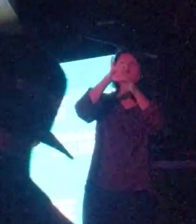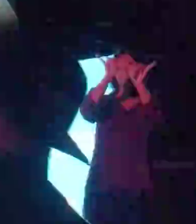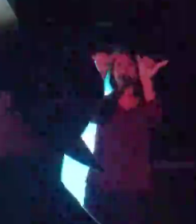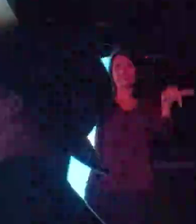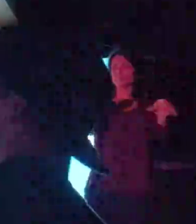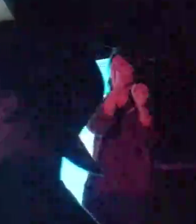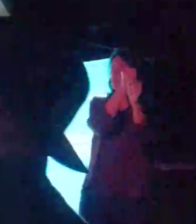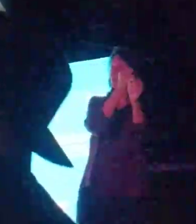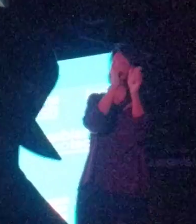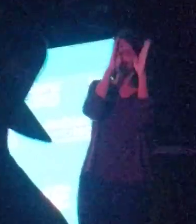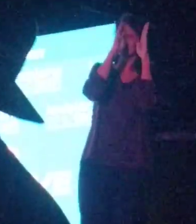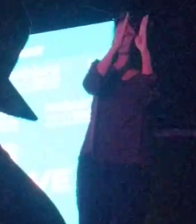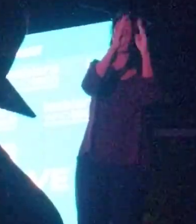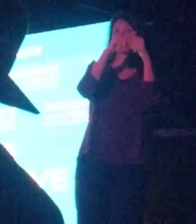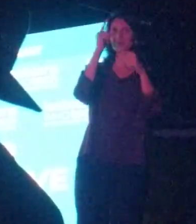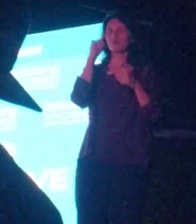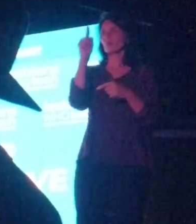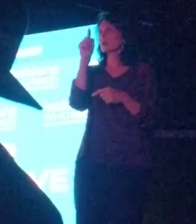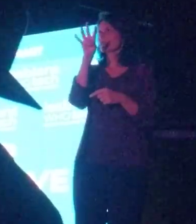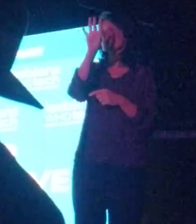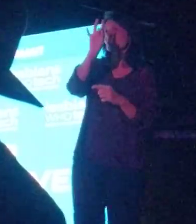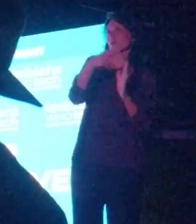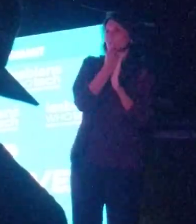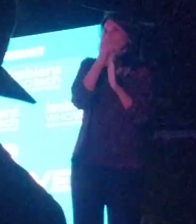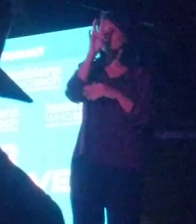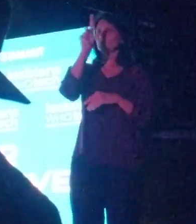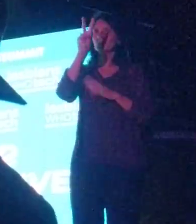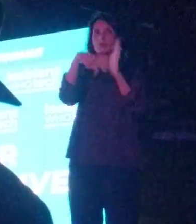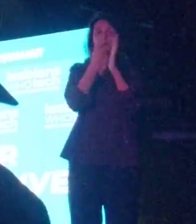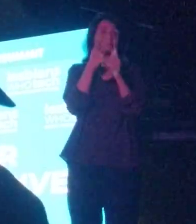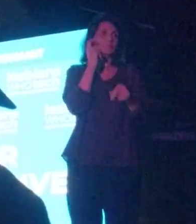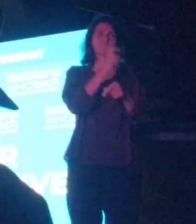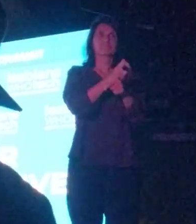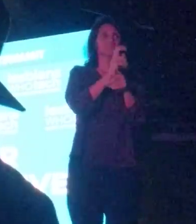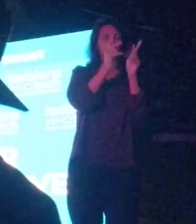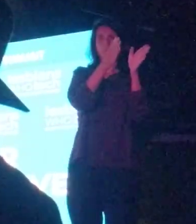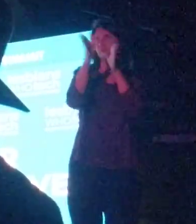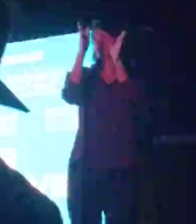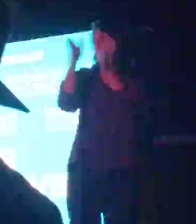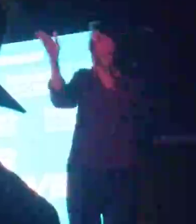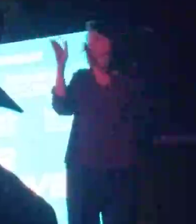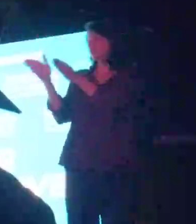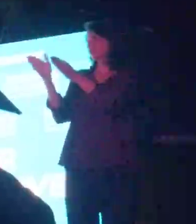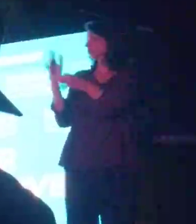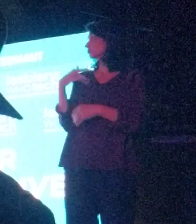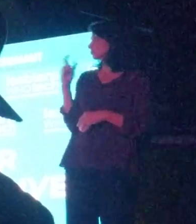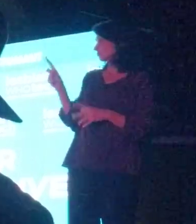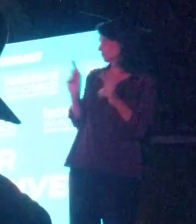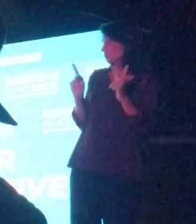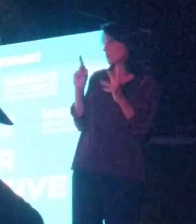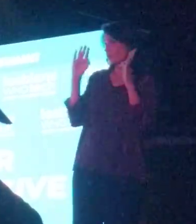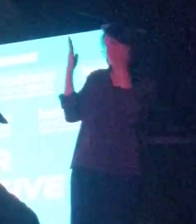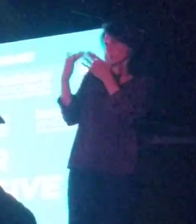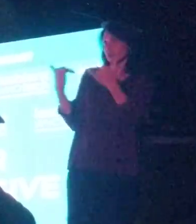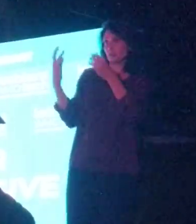least 48, 72 hours. But it was really hard. Do you regret not focusing on it more now? Yeah, I regret